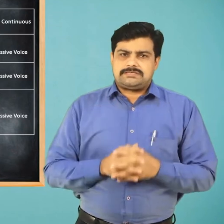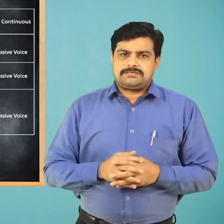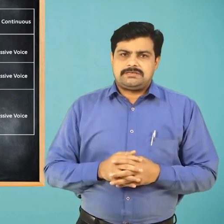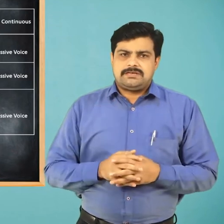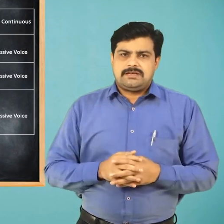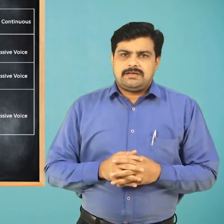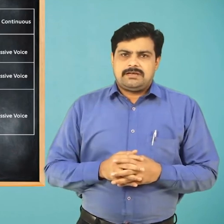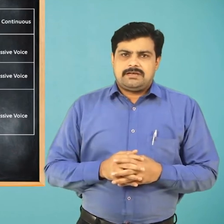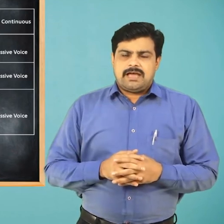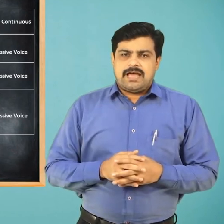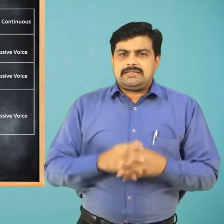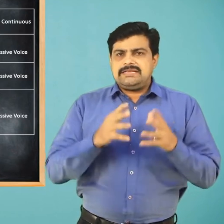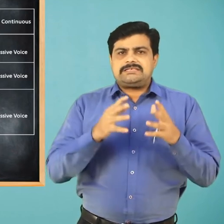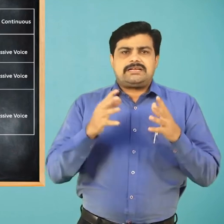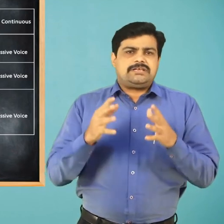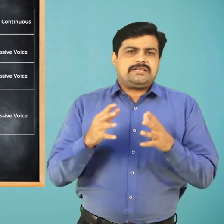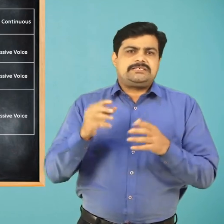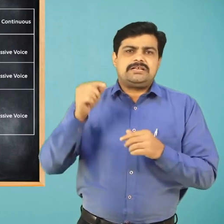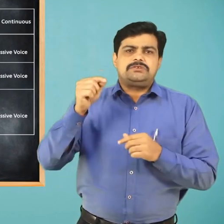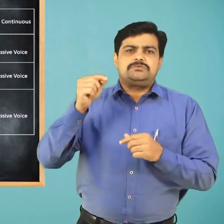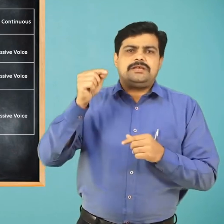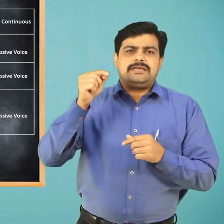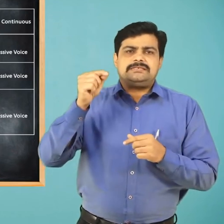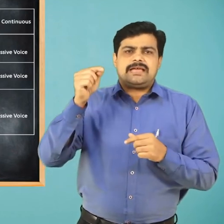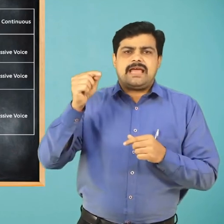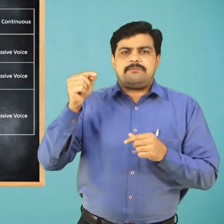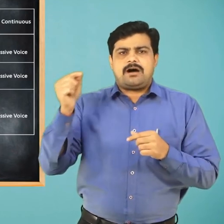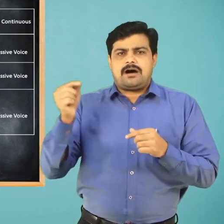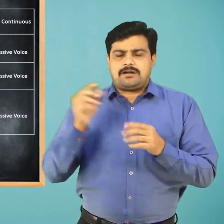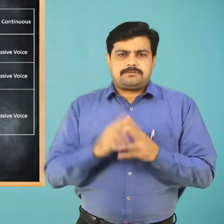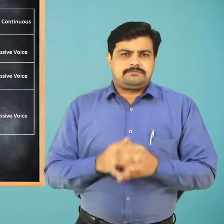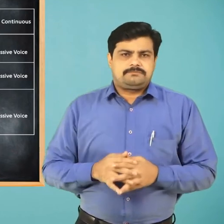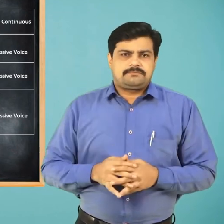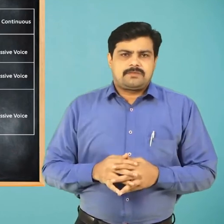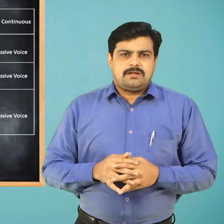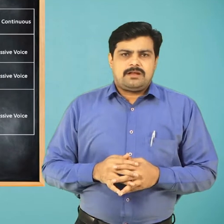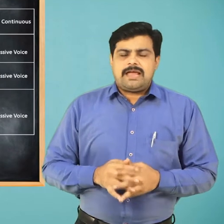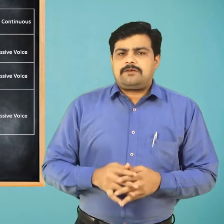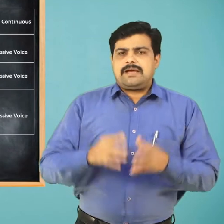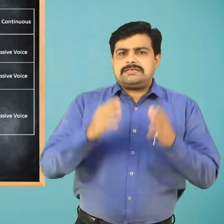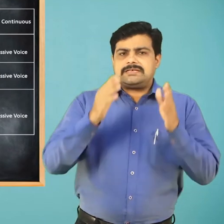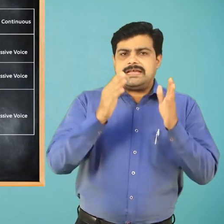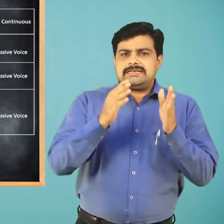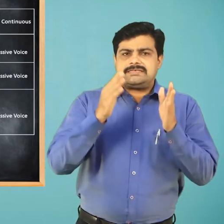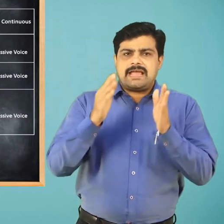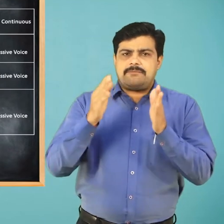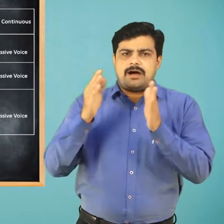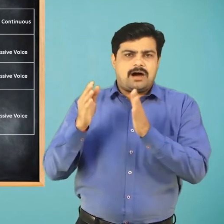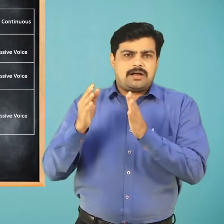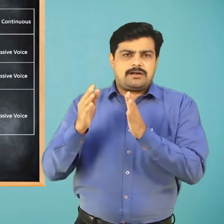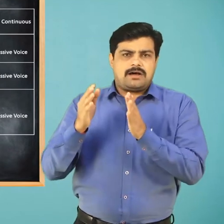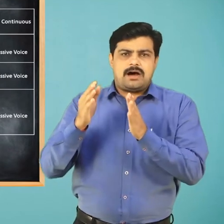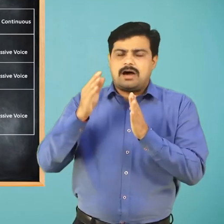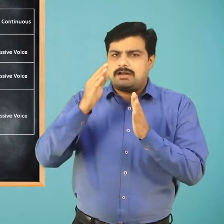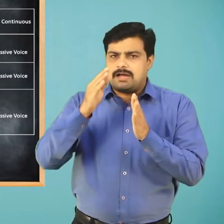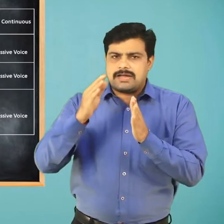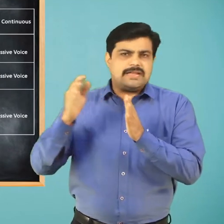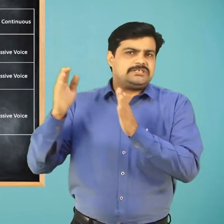does, and these are changed into is, am, are. Likewise, is, am, are again